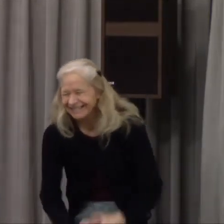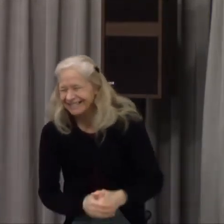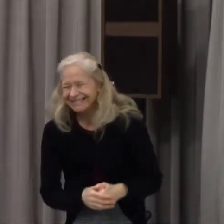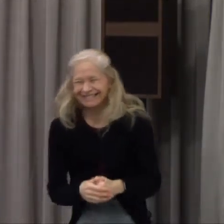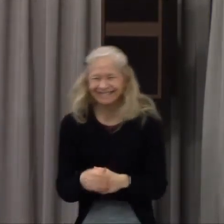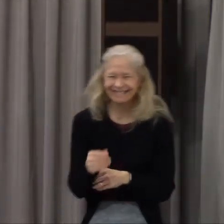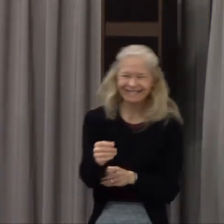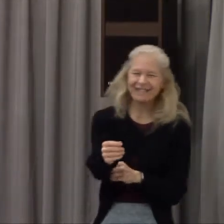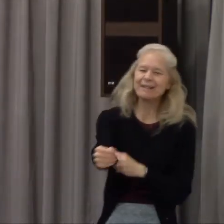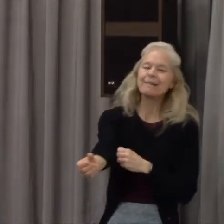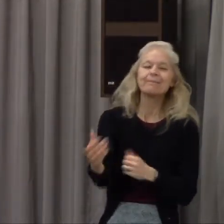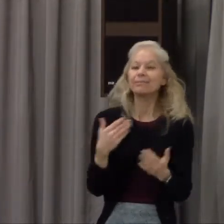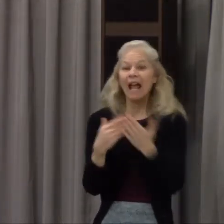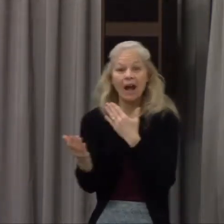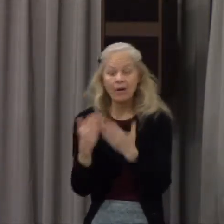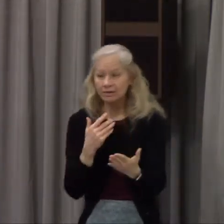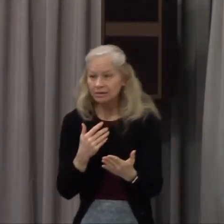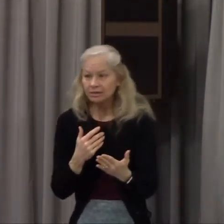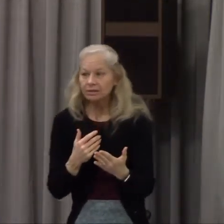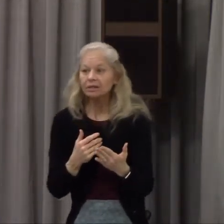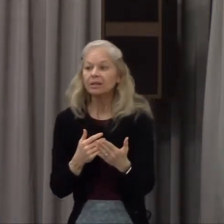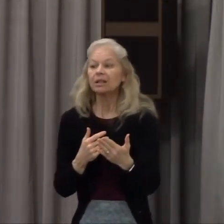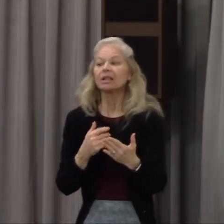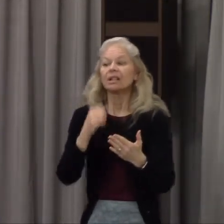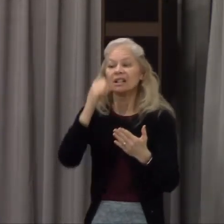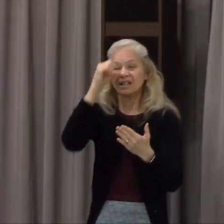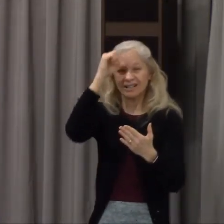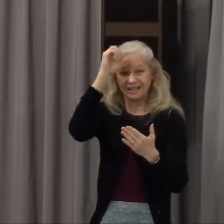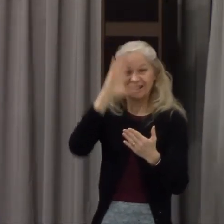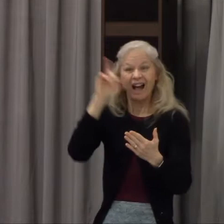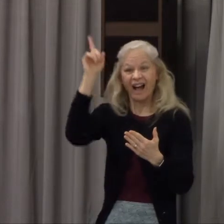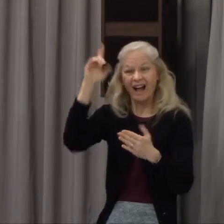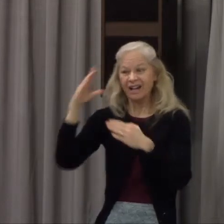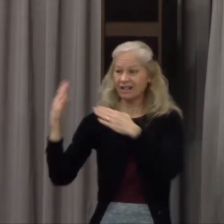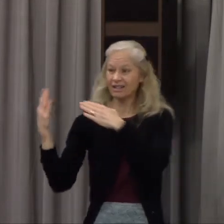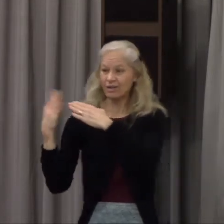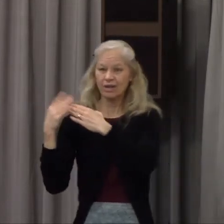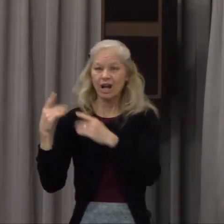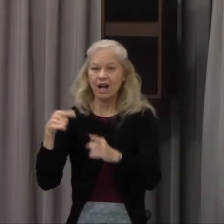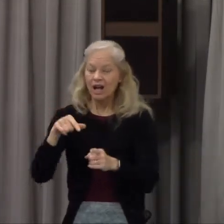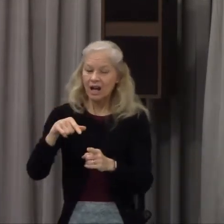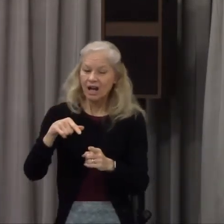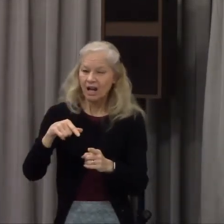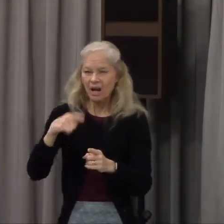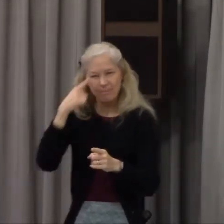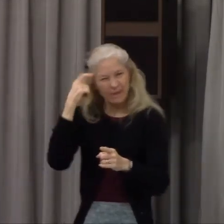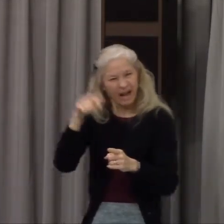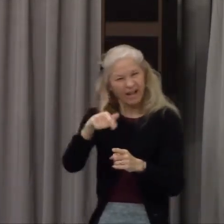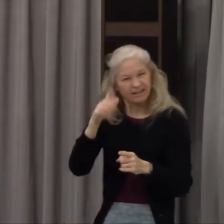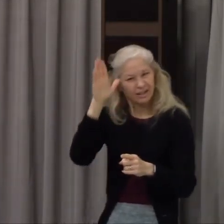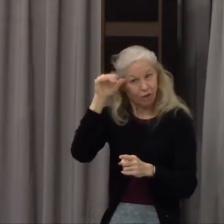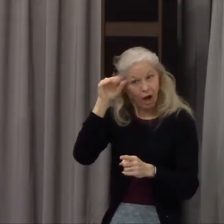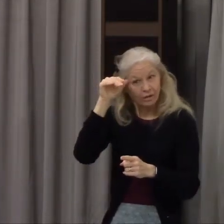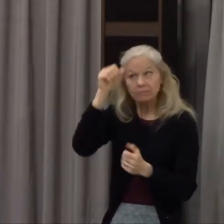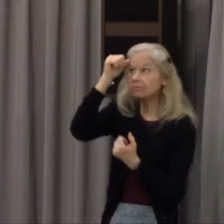just about left your donkey alive and slew you for not listening to me, for going on this